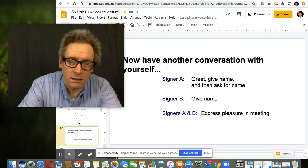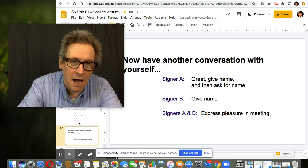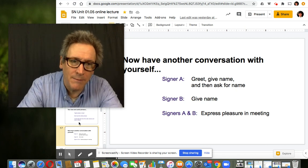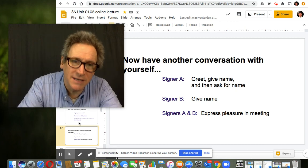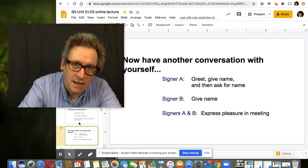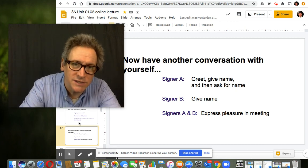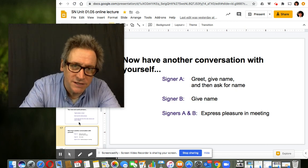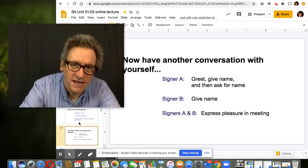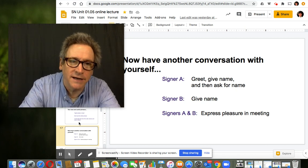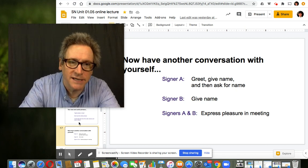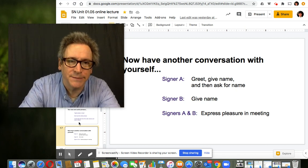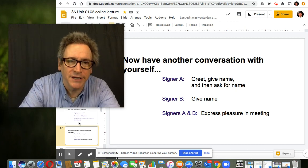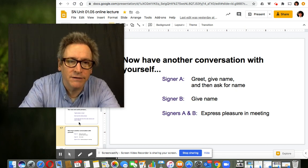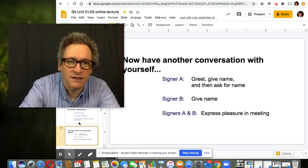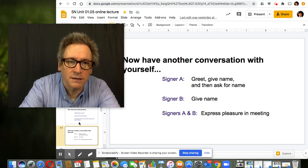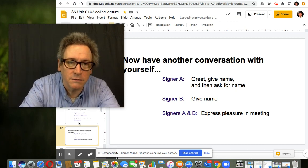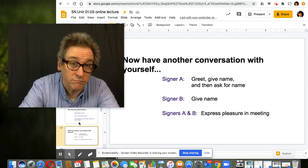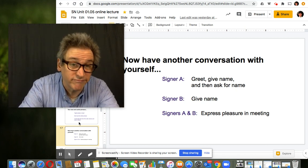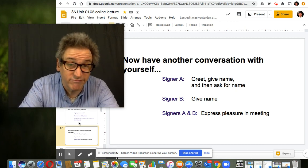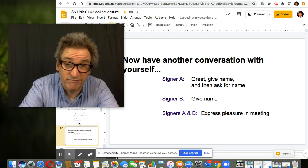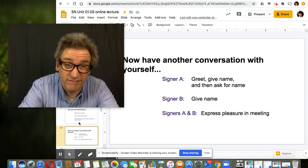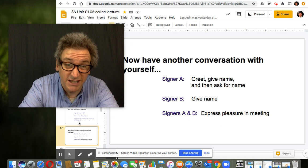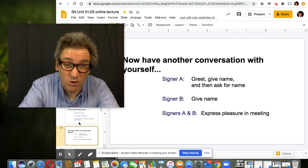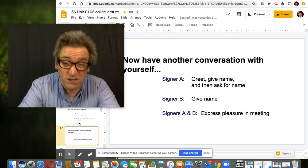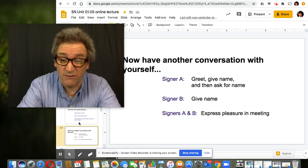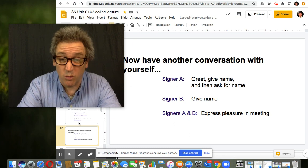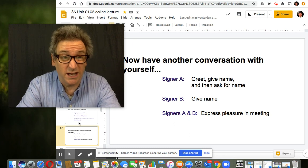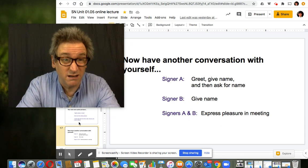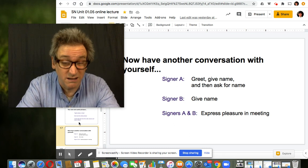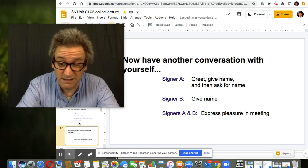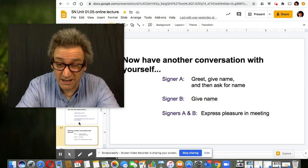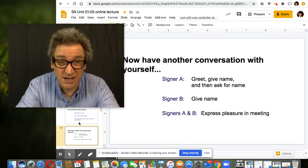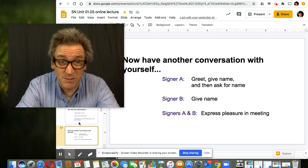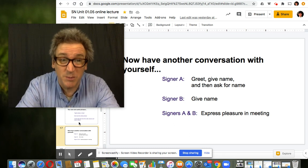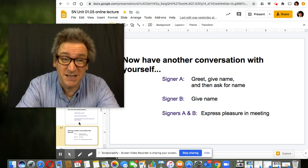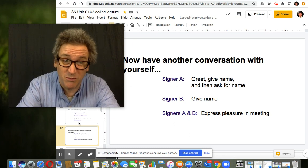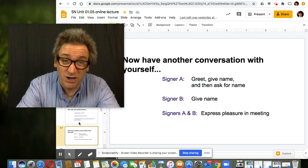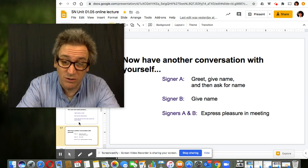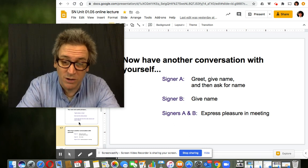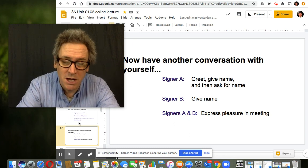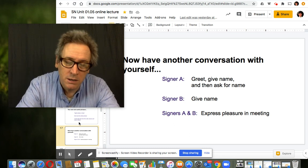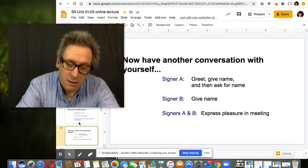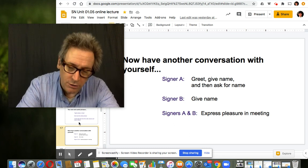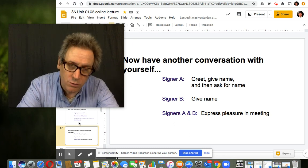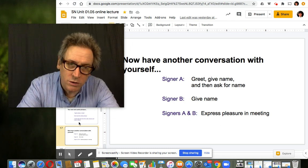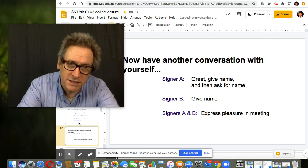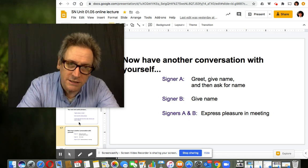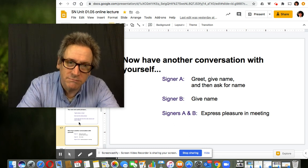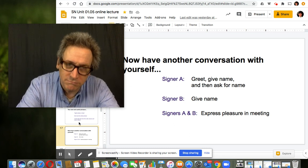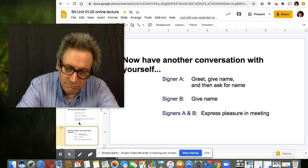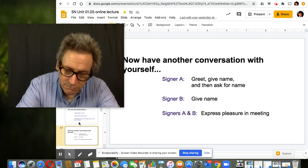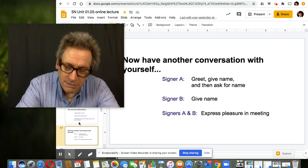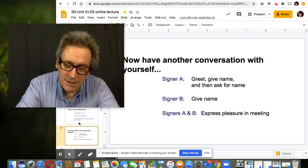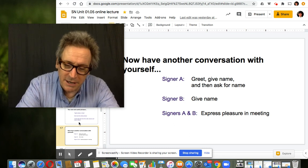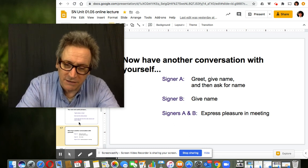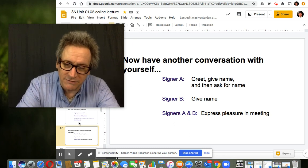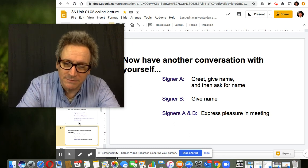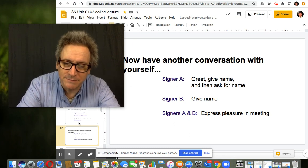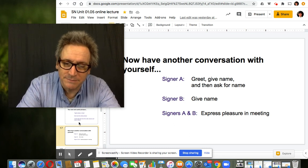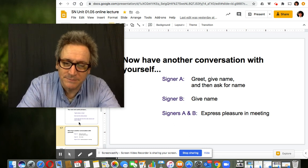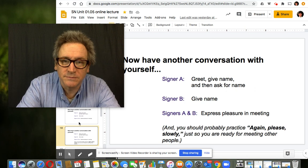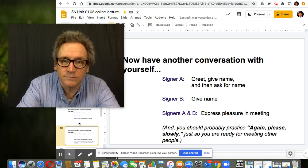And how many times do you say nice to meet you in the course of a week? Every time you meet someone new under quarantine, maybe